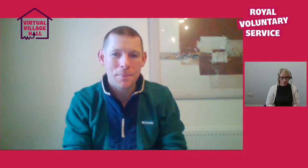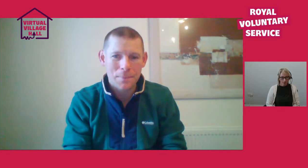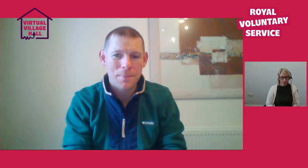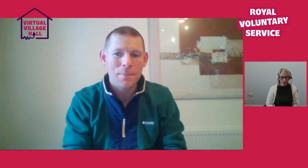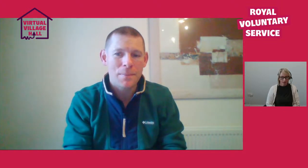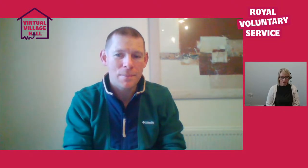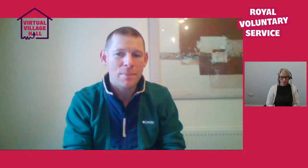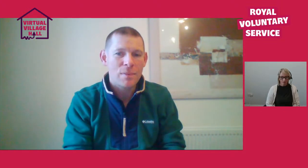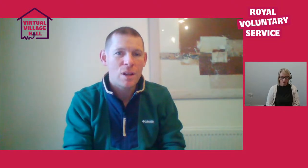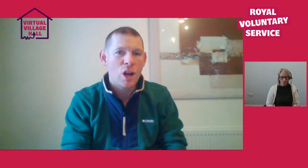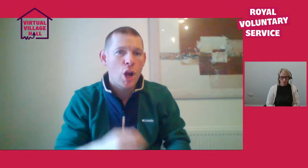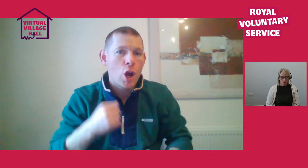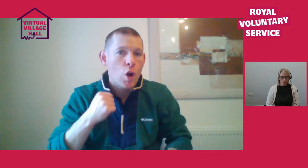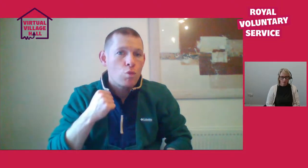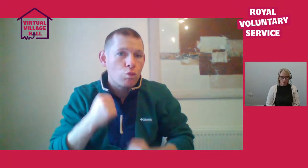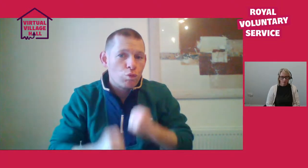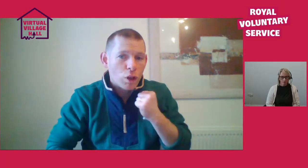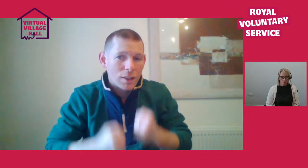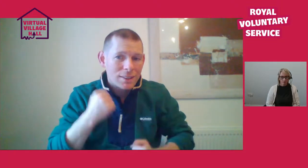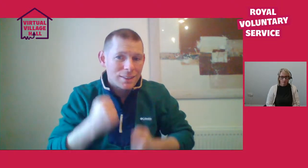And number 8 again.